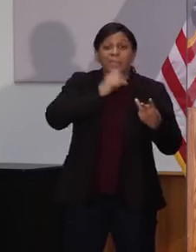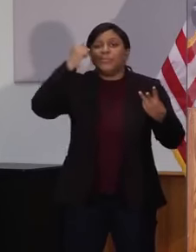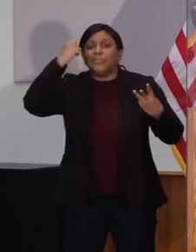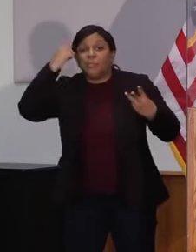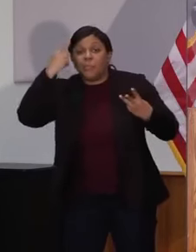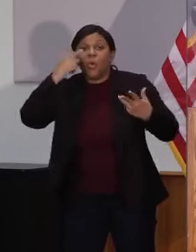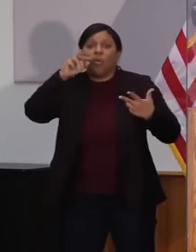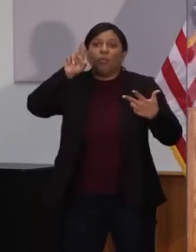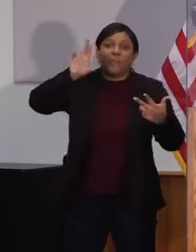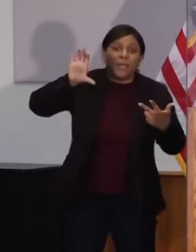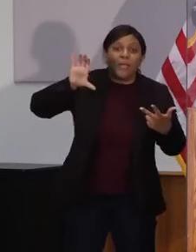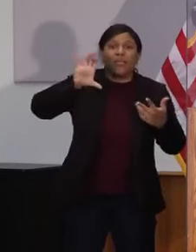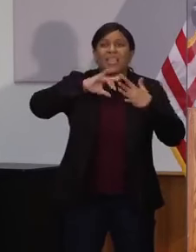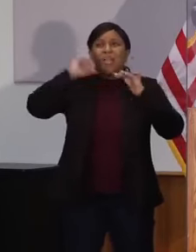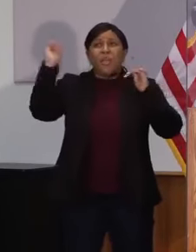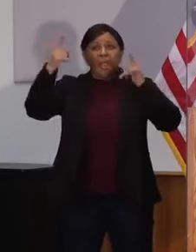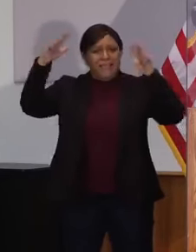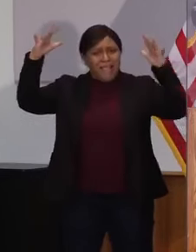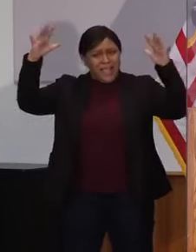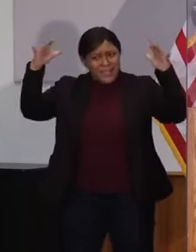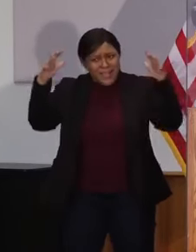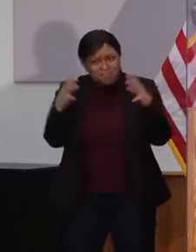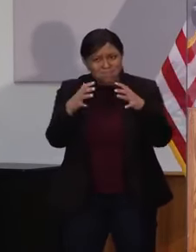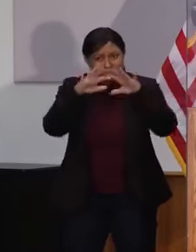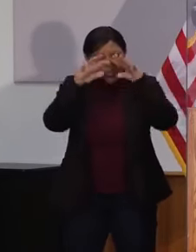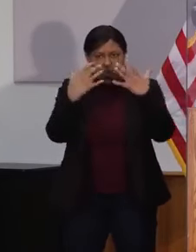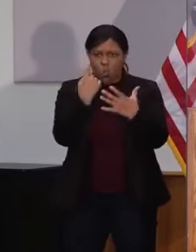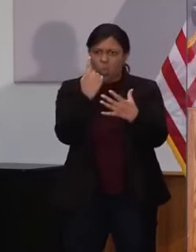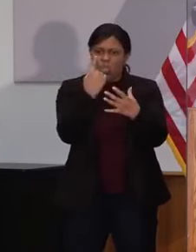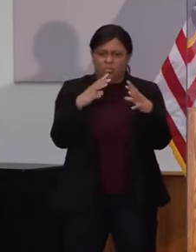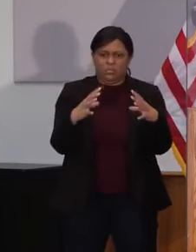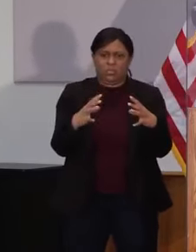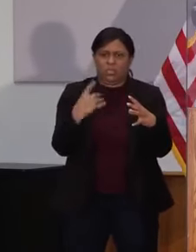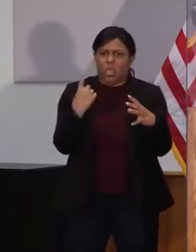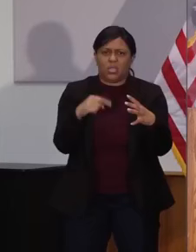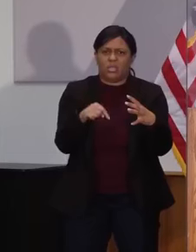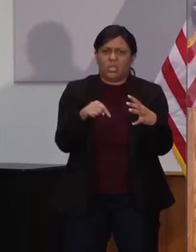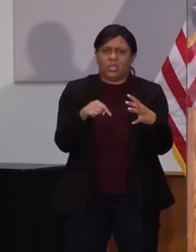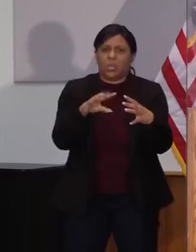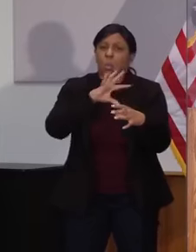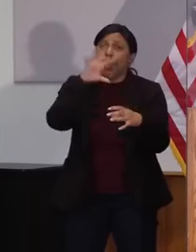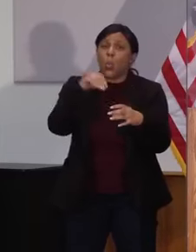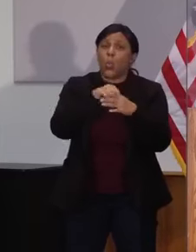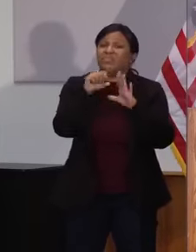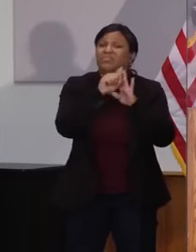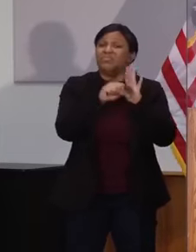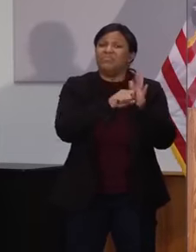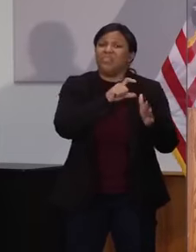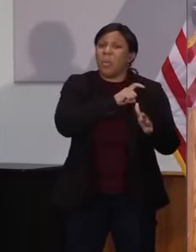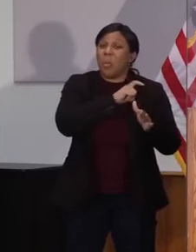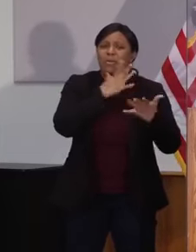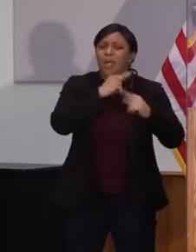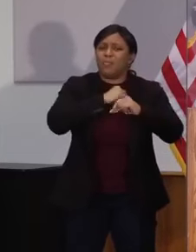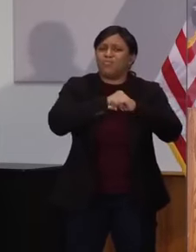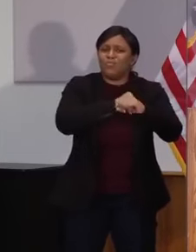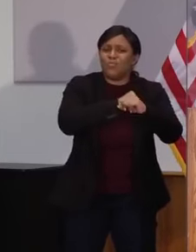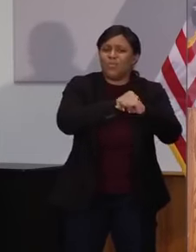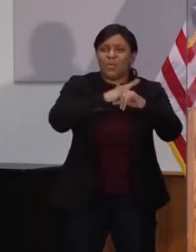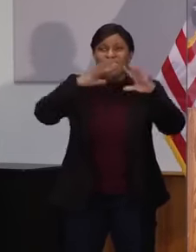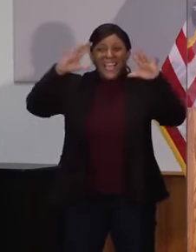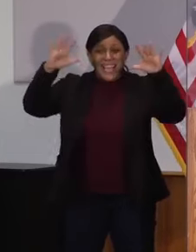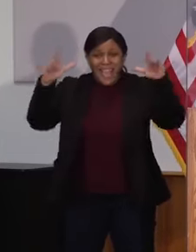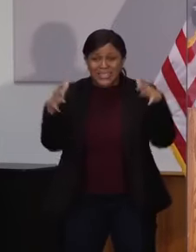one command umbrella, and the state, including the State Patrol and the Minnesota National Guard, are at that same table.